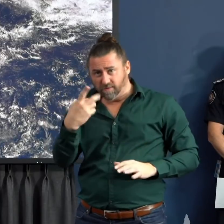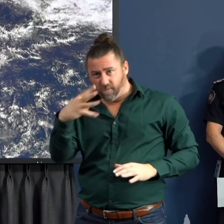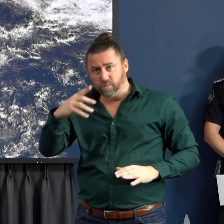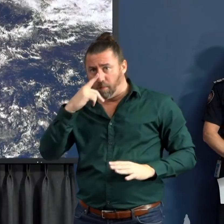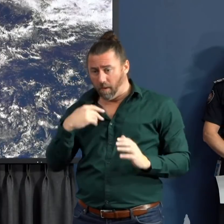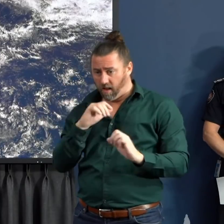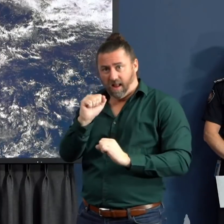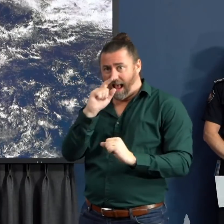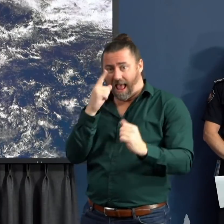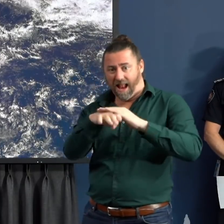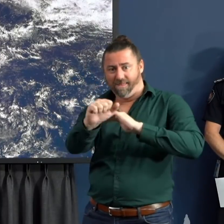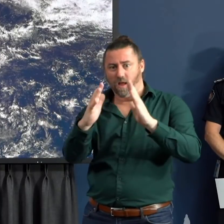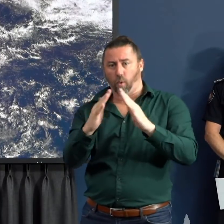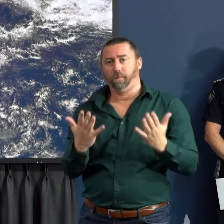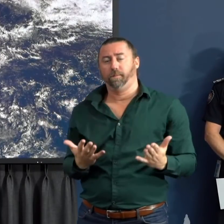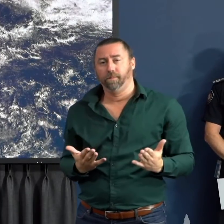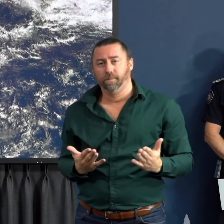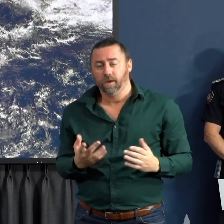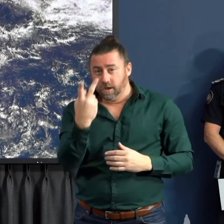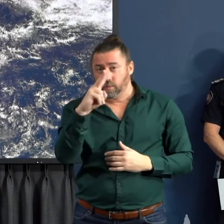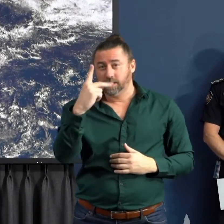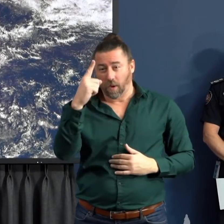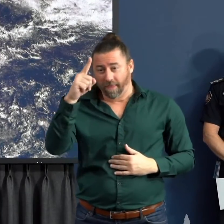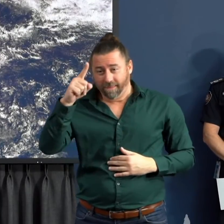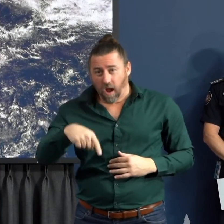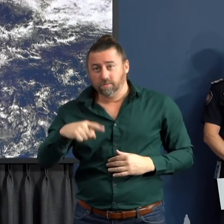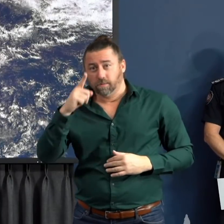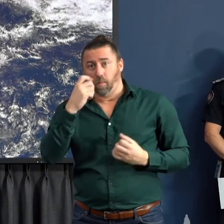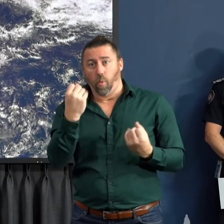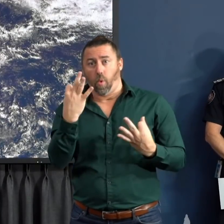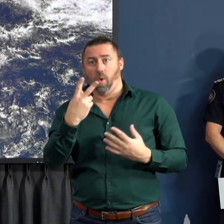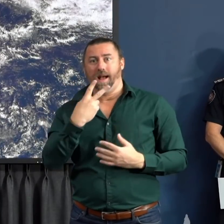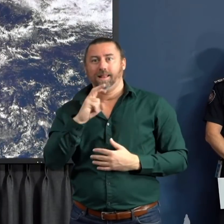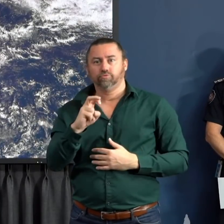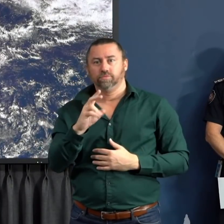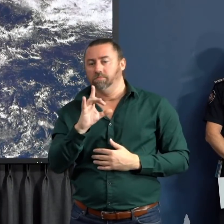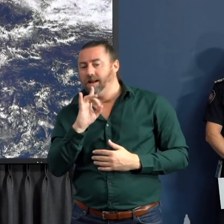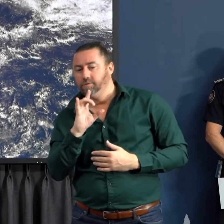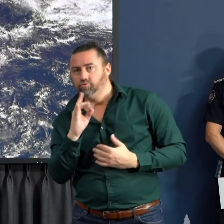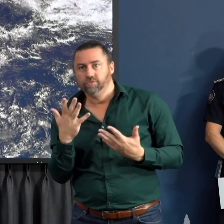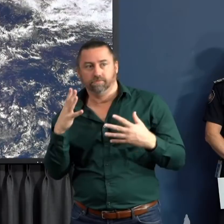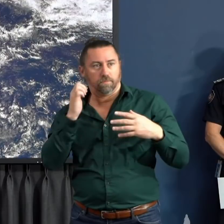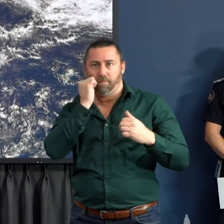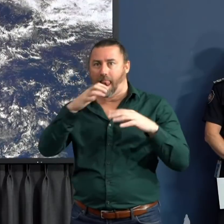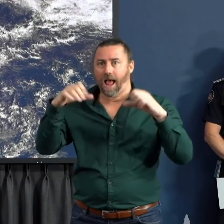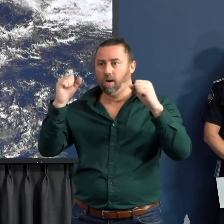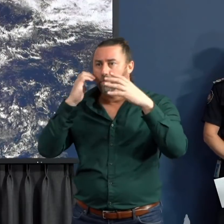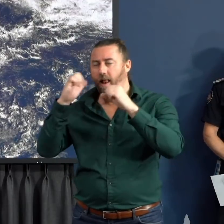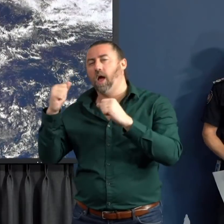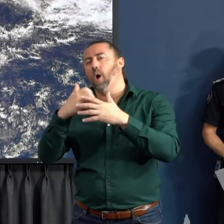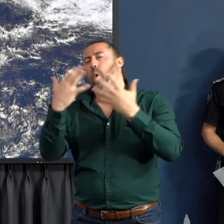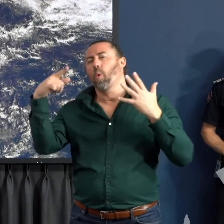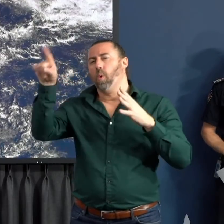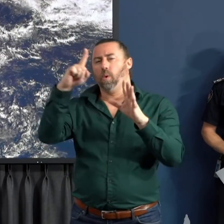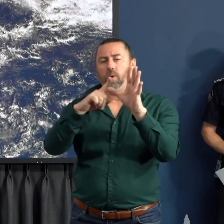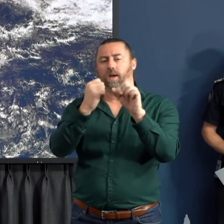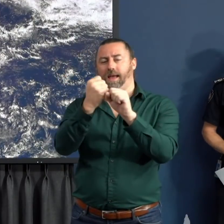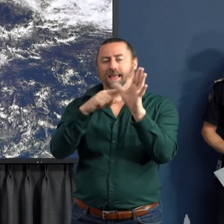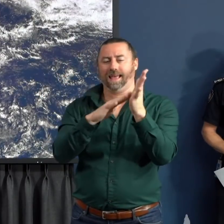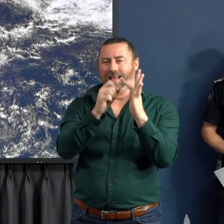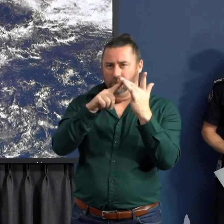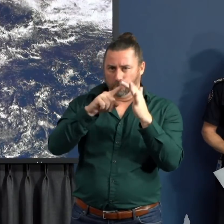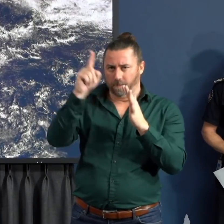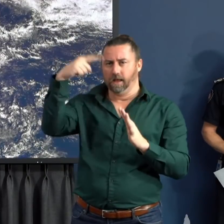around 21,000 customers without power across the whole southeast, and that are primarily in the Gympie, Brisbane and